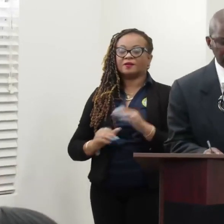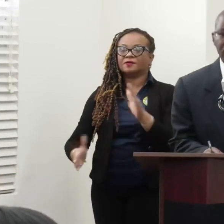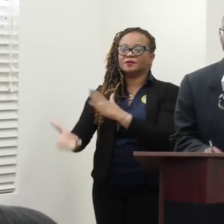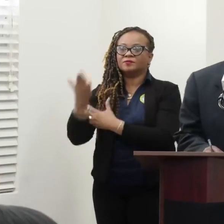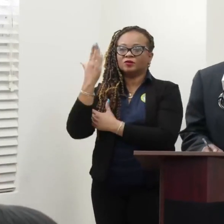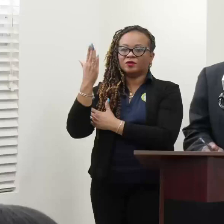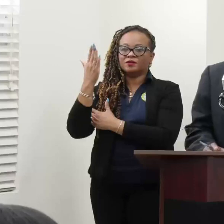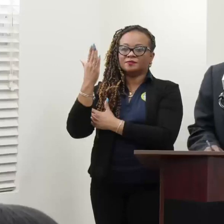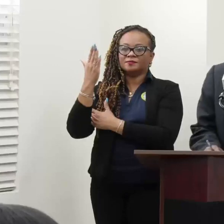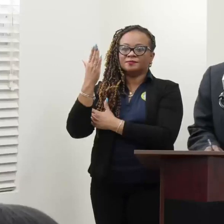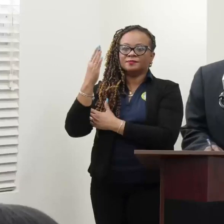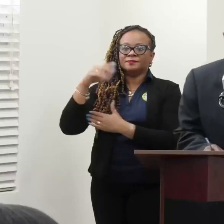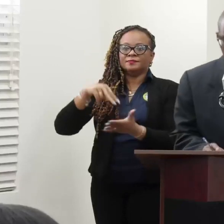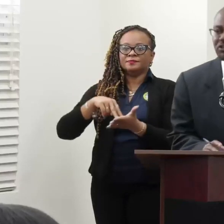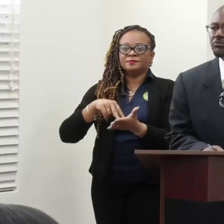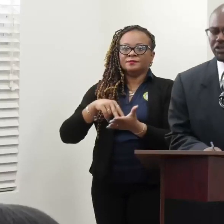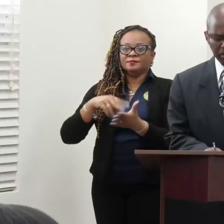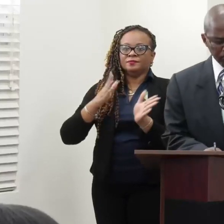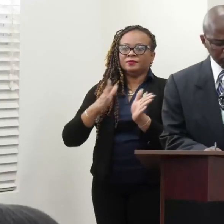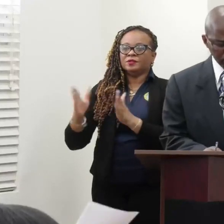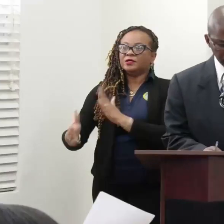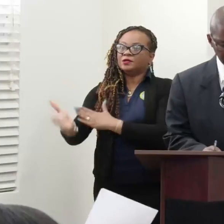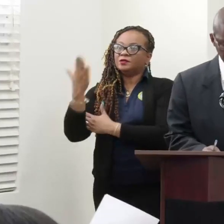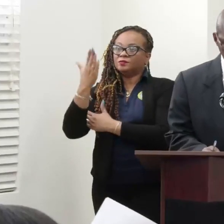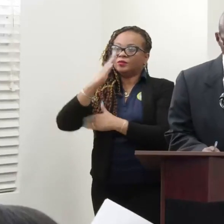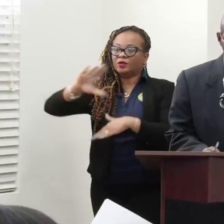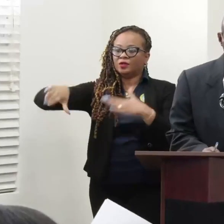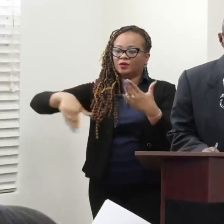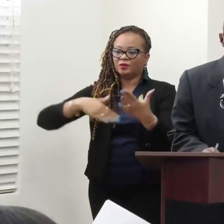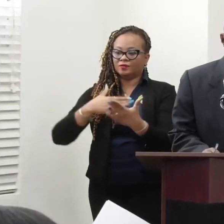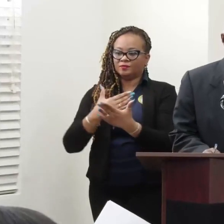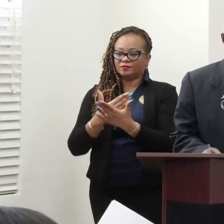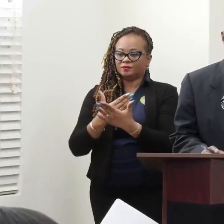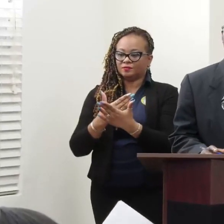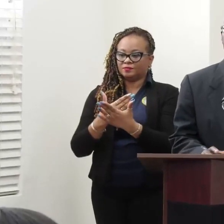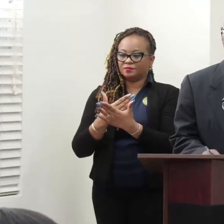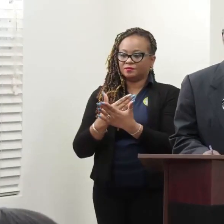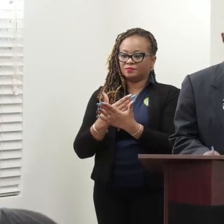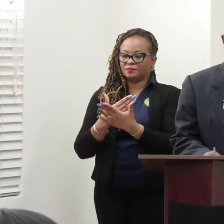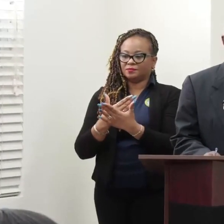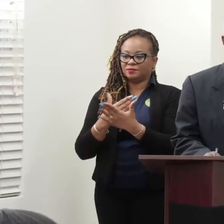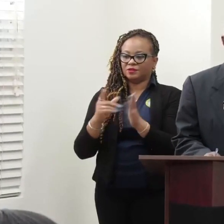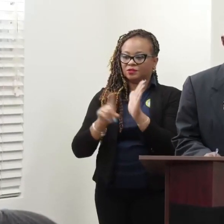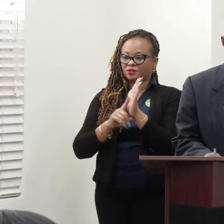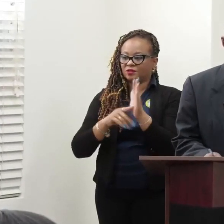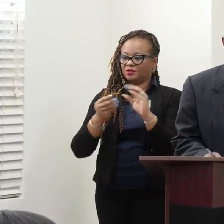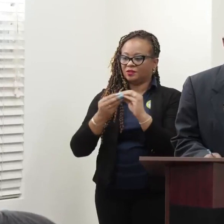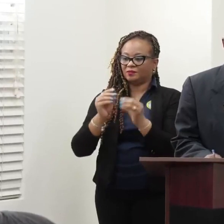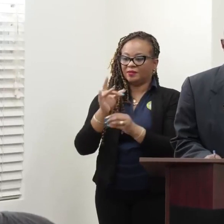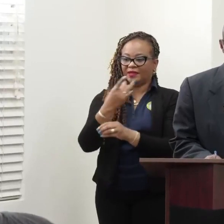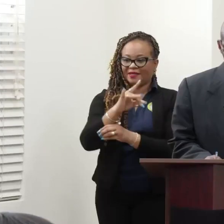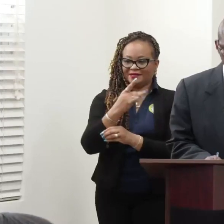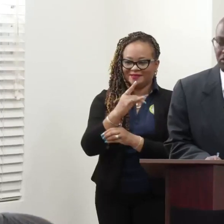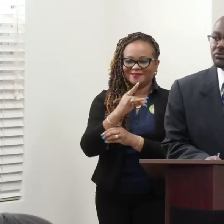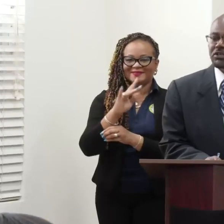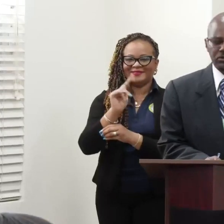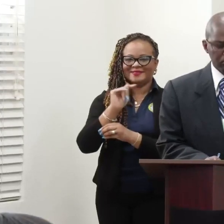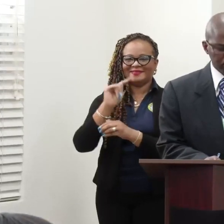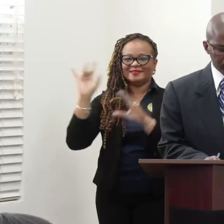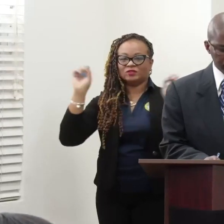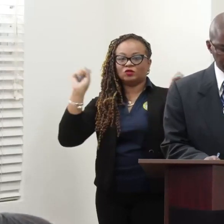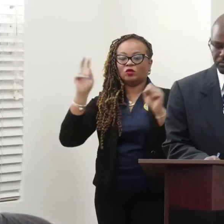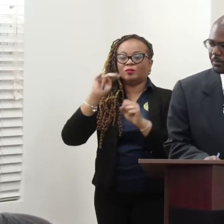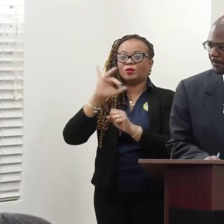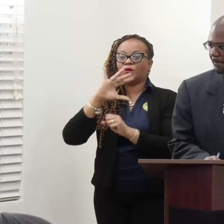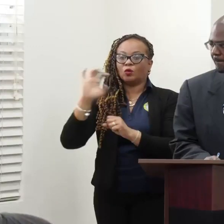Good morning. Standing on the established protocol. Good morning, everyone. This is alert number 18 on Tropical Storm